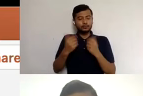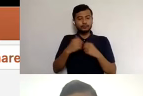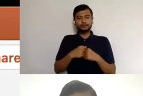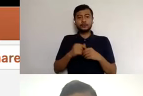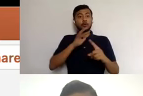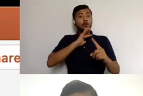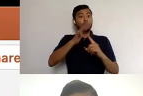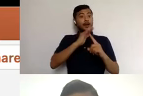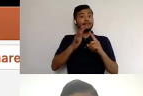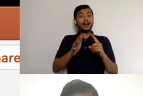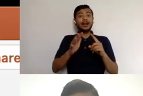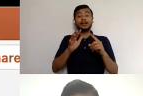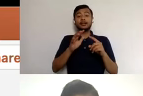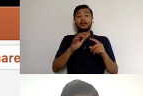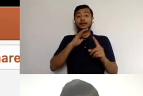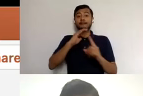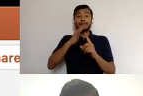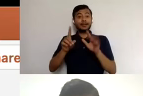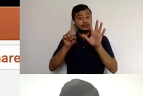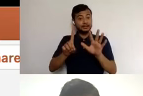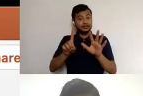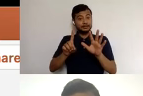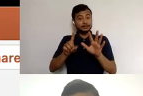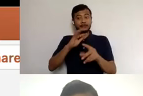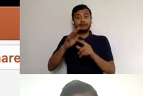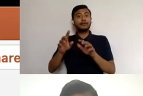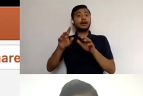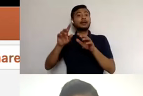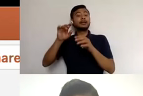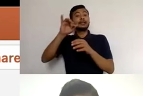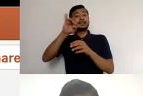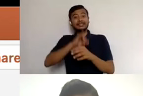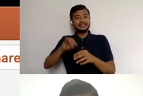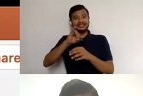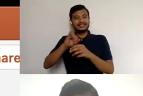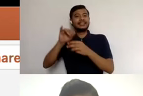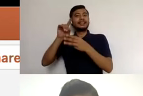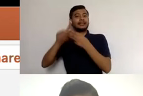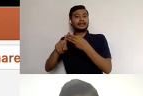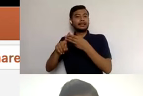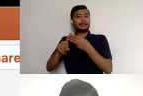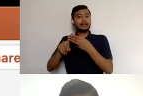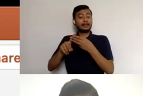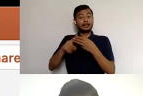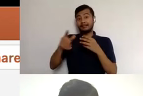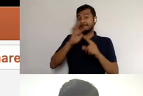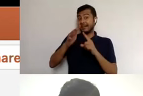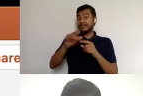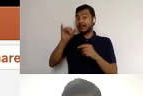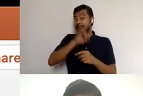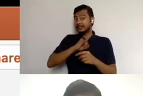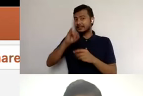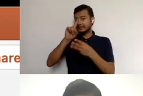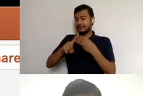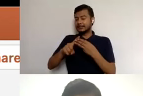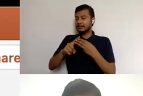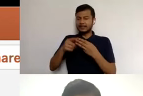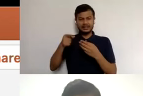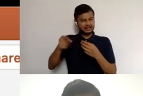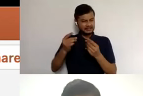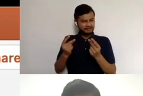What I can tell you about both of them is they are here. 6E is very quickly becoming mainstream. As we know about